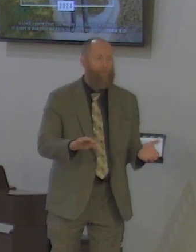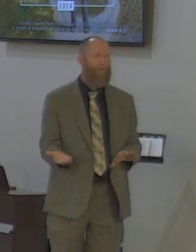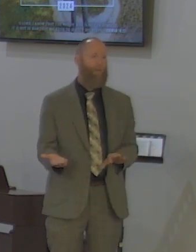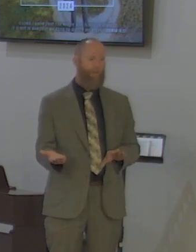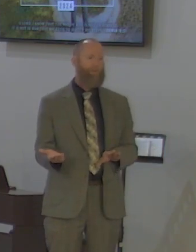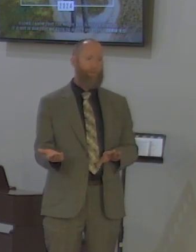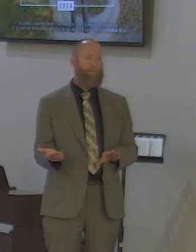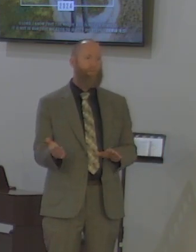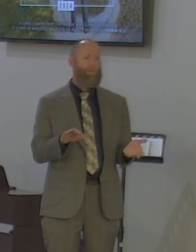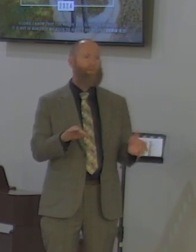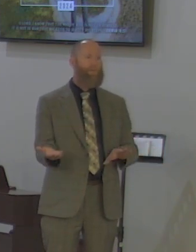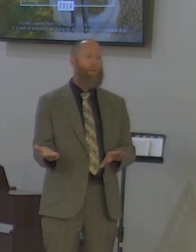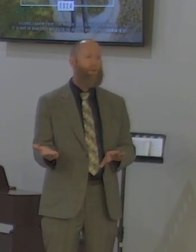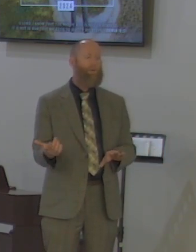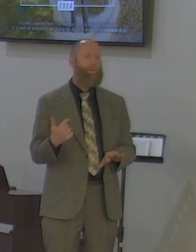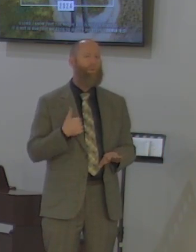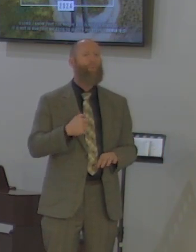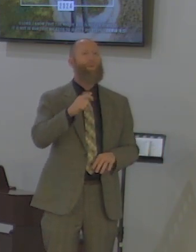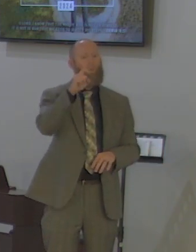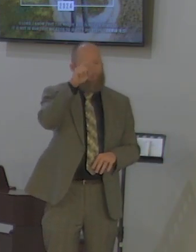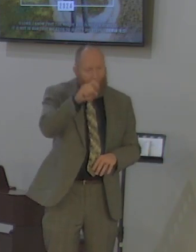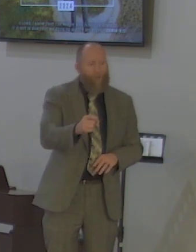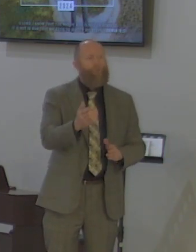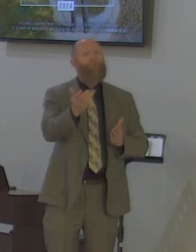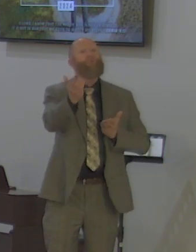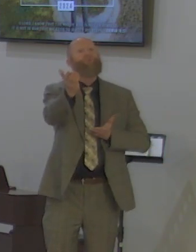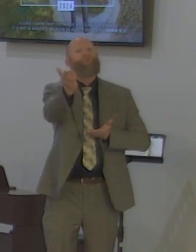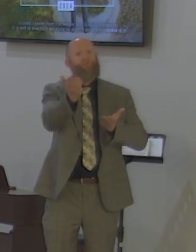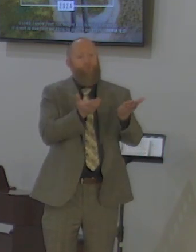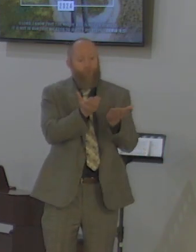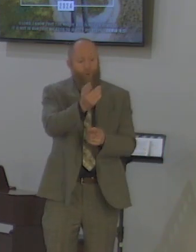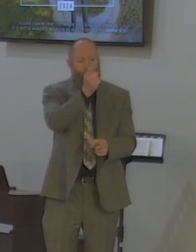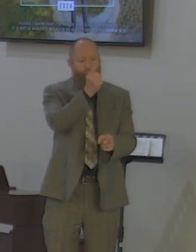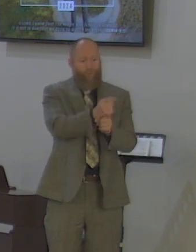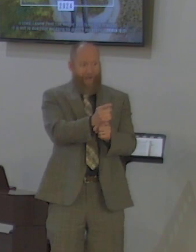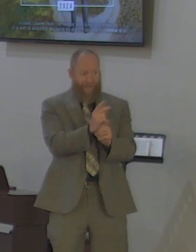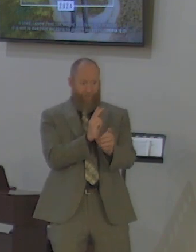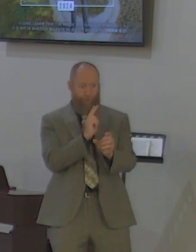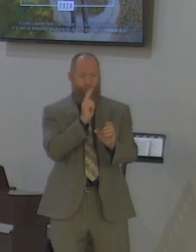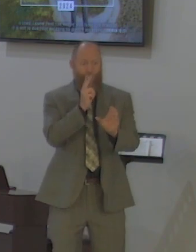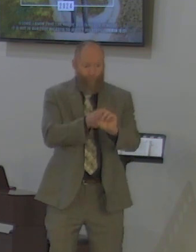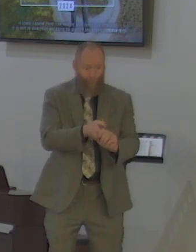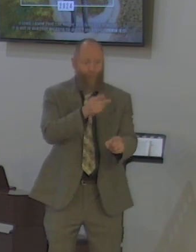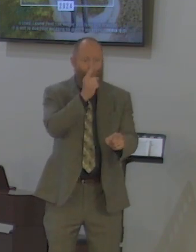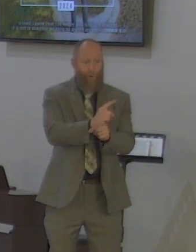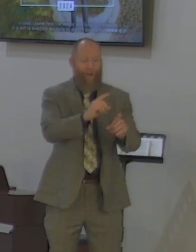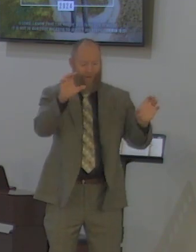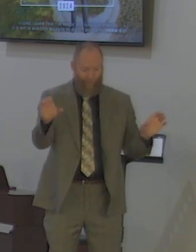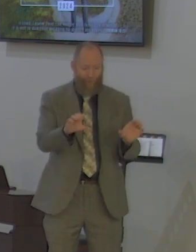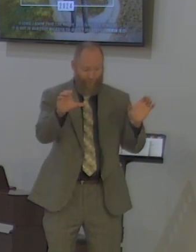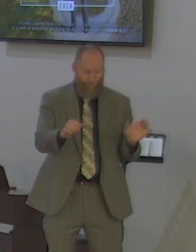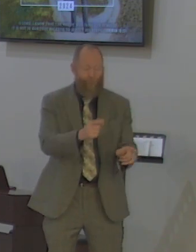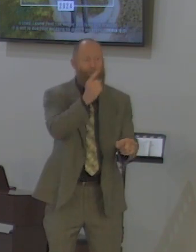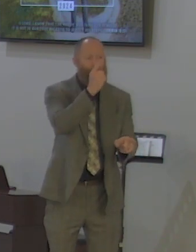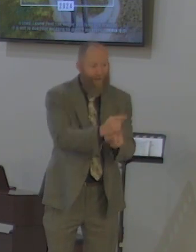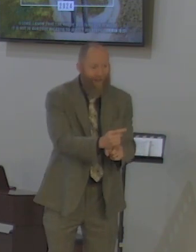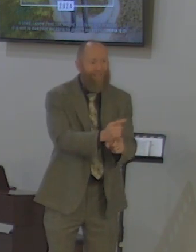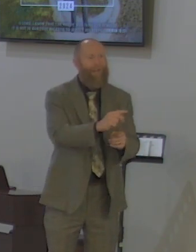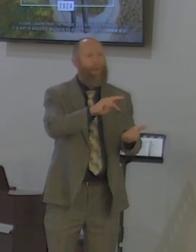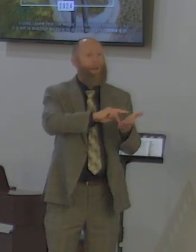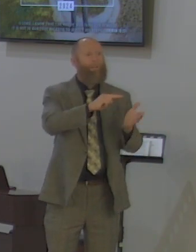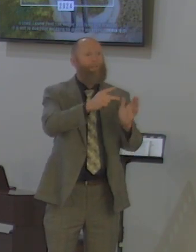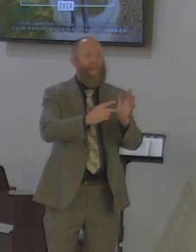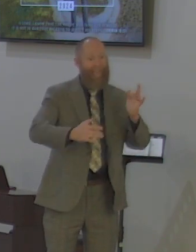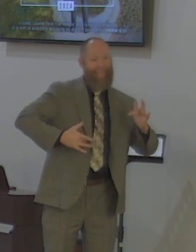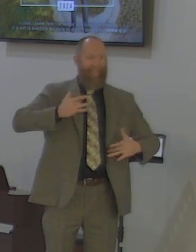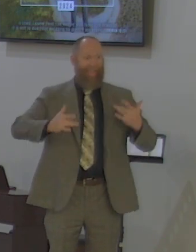relationship produces in us the performance of our normal function. So if all we do is get excited about a relationship, but something doesn't change